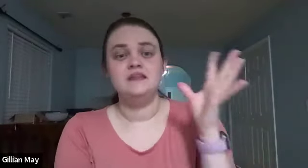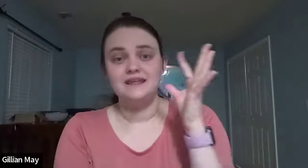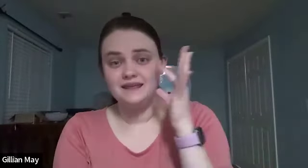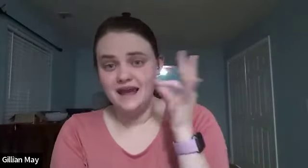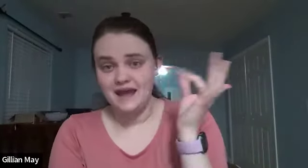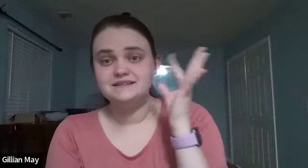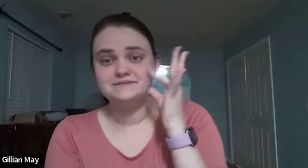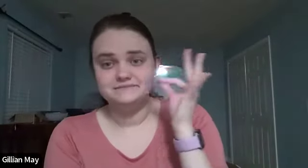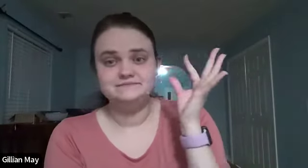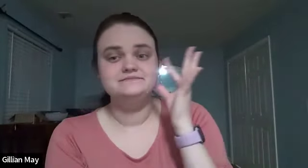Cat.